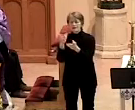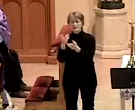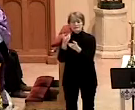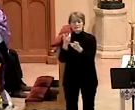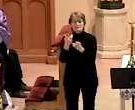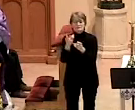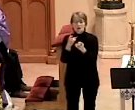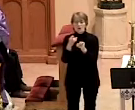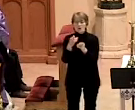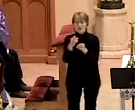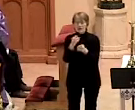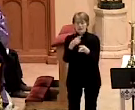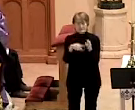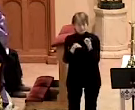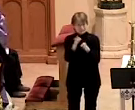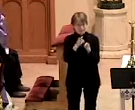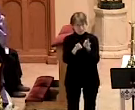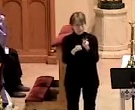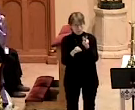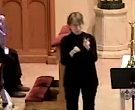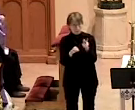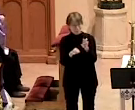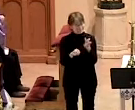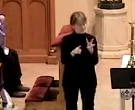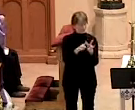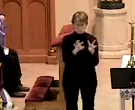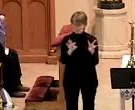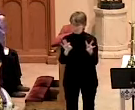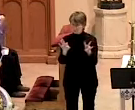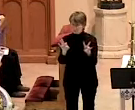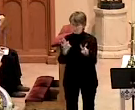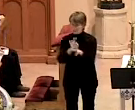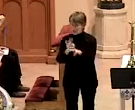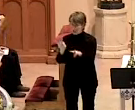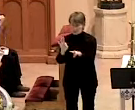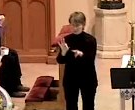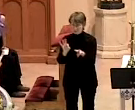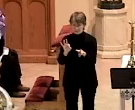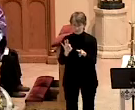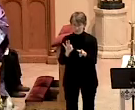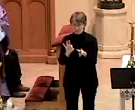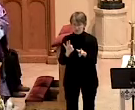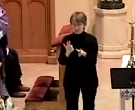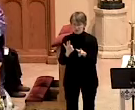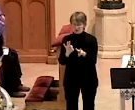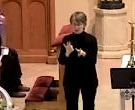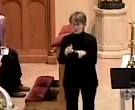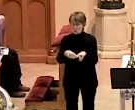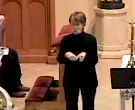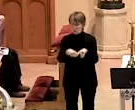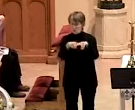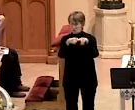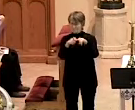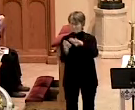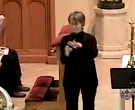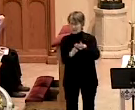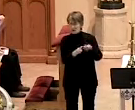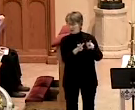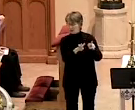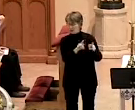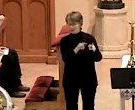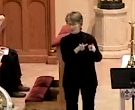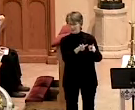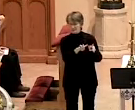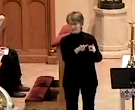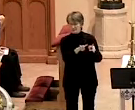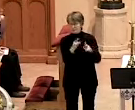that time from 7 to 9 o'clock and to say, you know what, instead of watching that during Lent, I'm